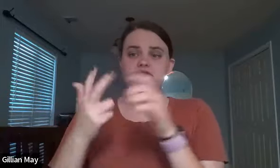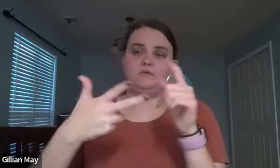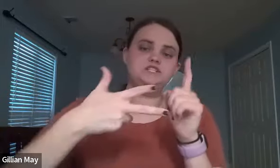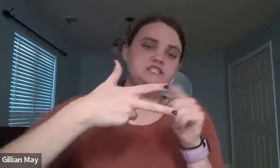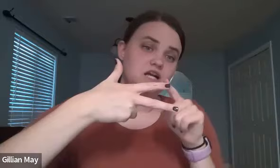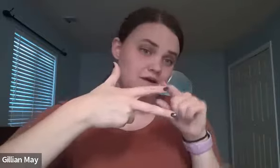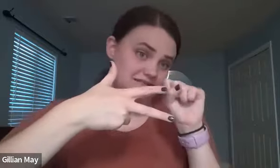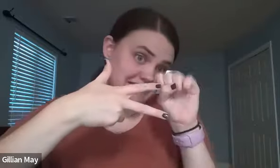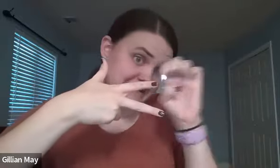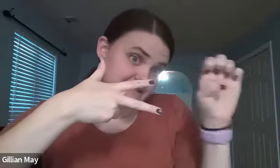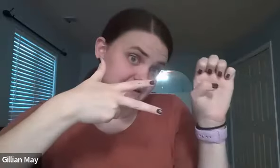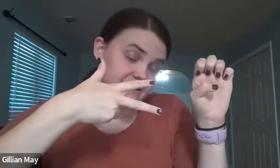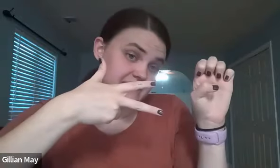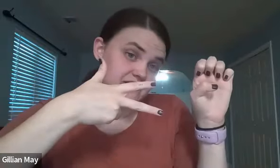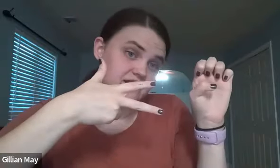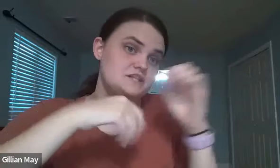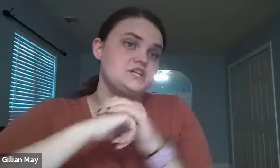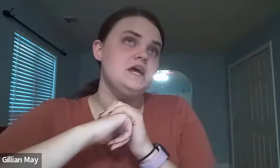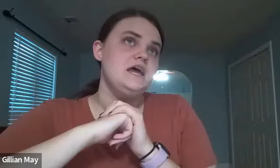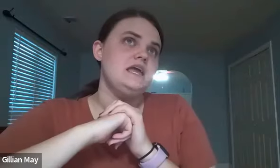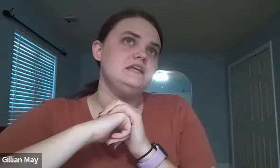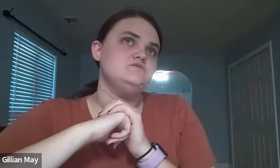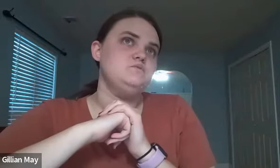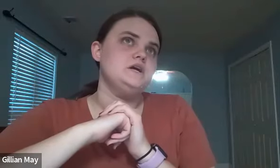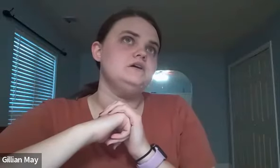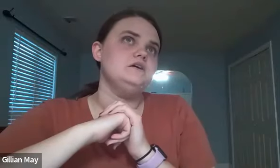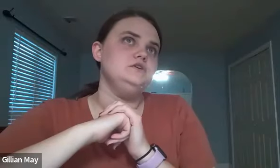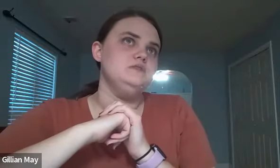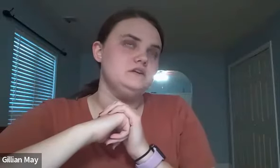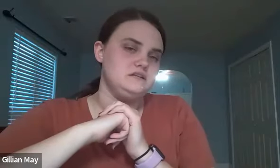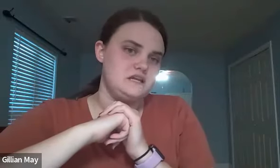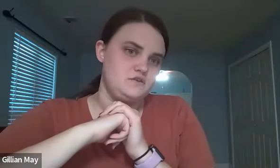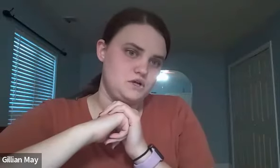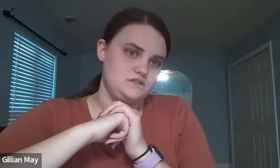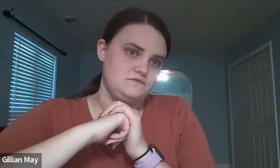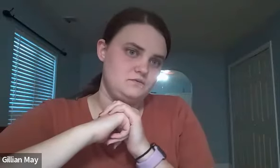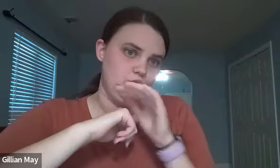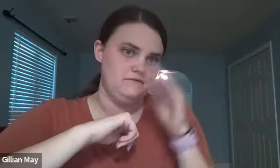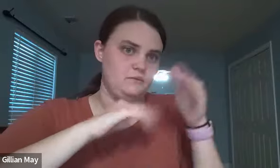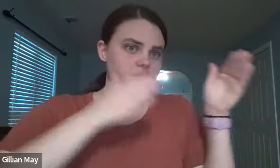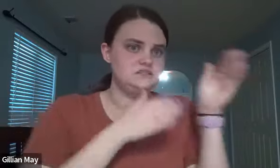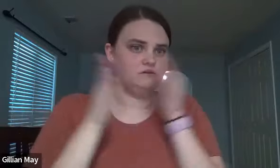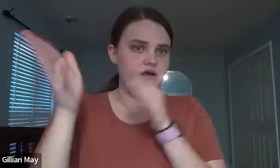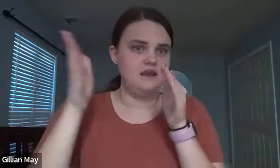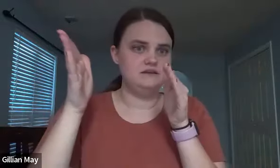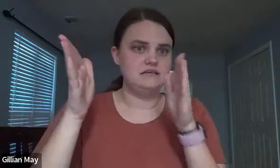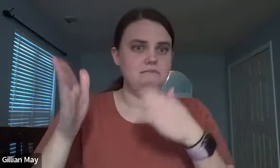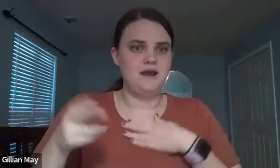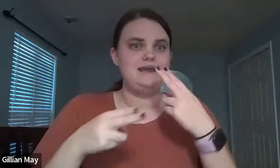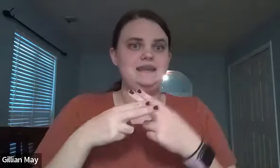the one she's talking about, C, signing exact English, it's where you literally sign the words word for word. So like saying my